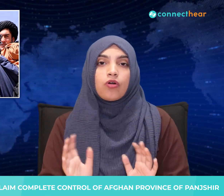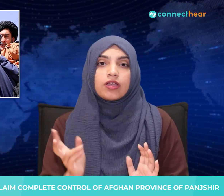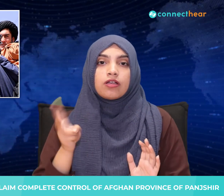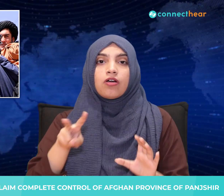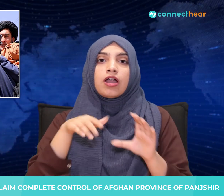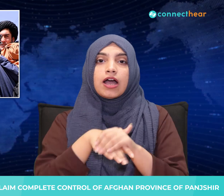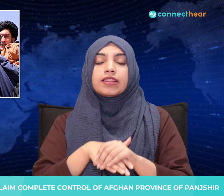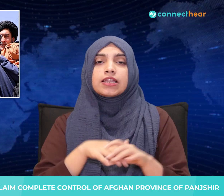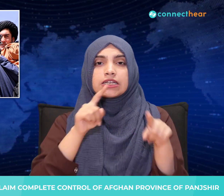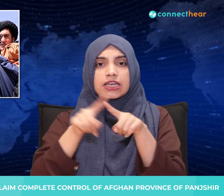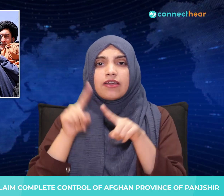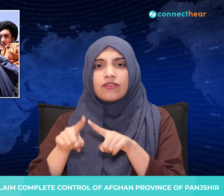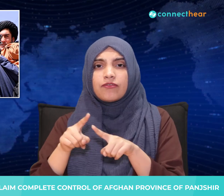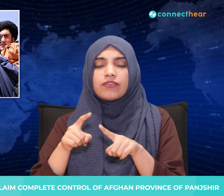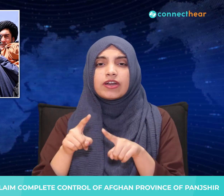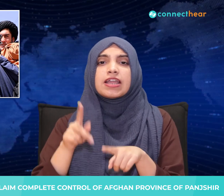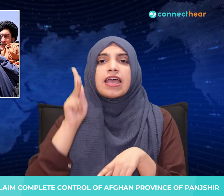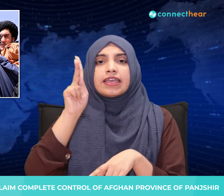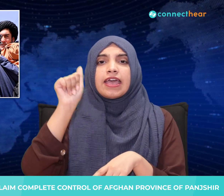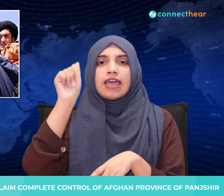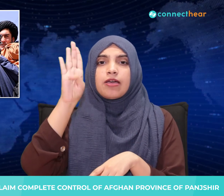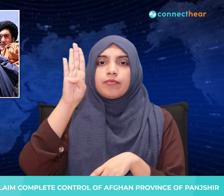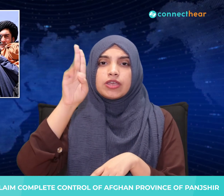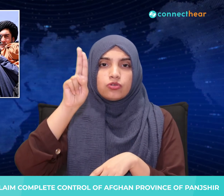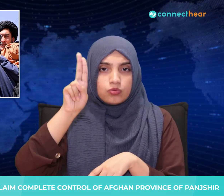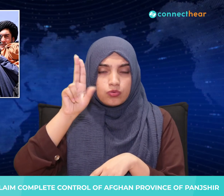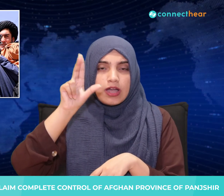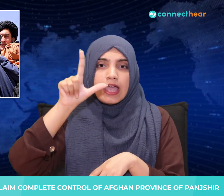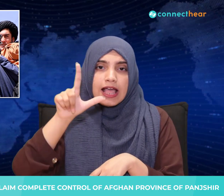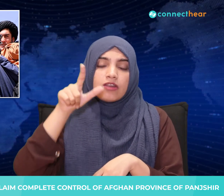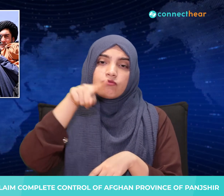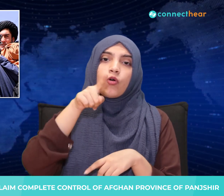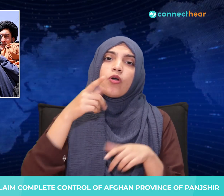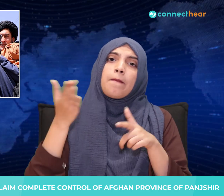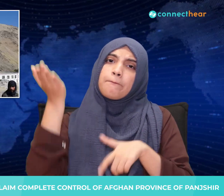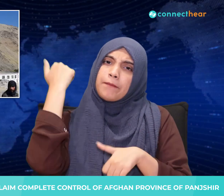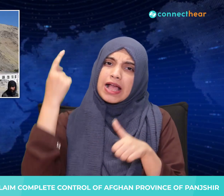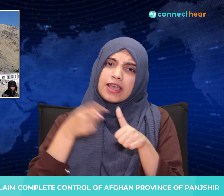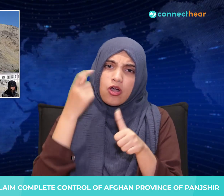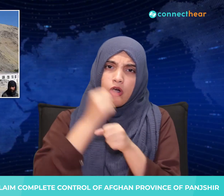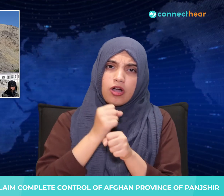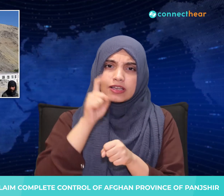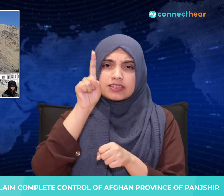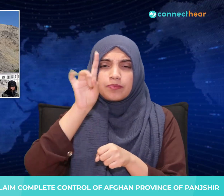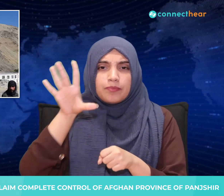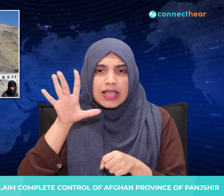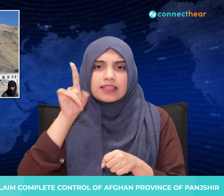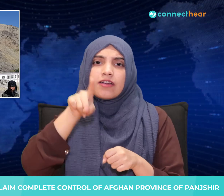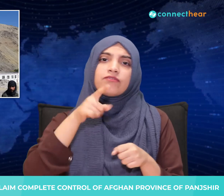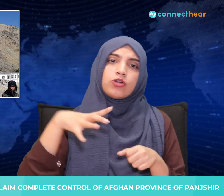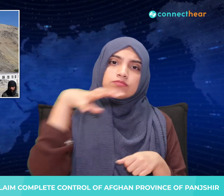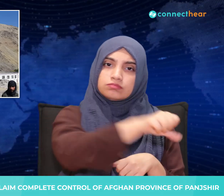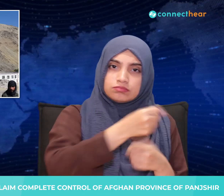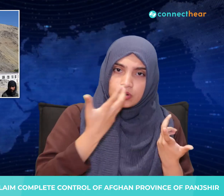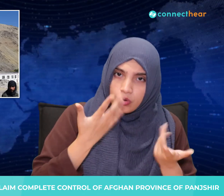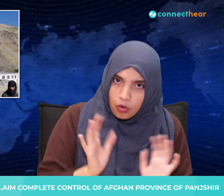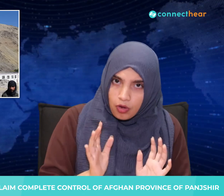3 weeks ago, taking power in Kabul on August 15th after the Western-backed government